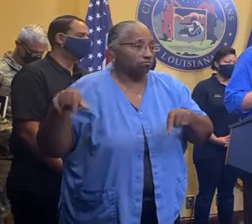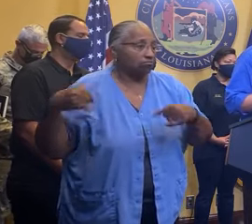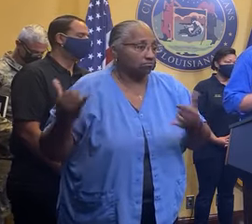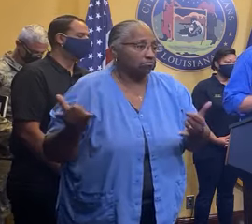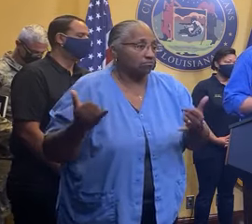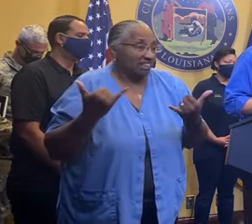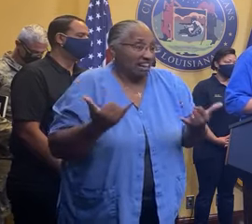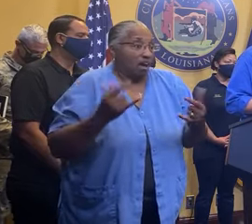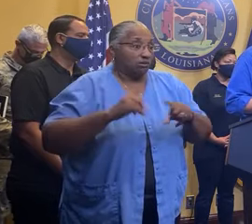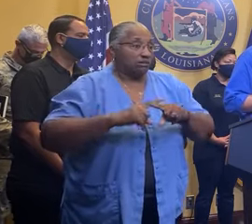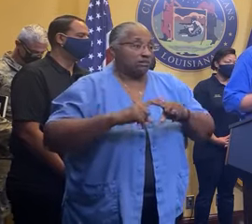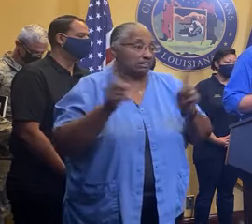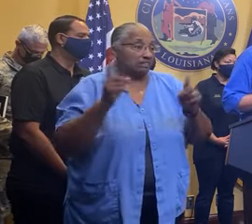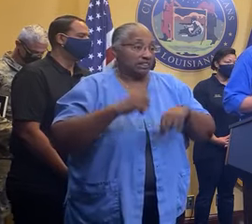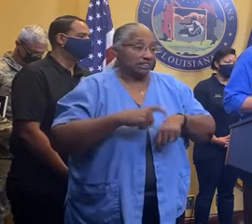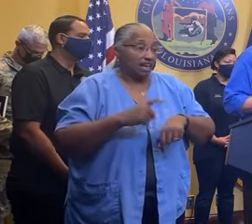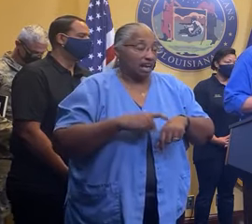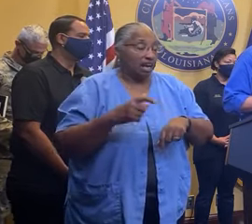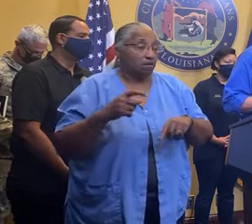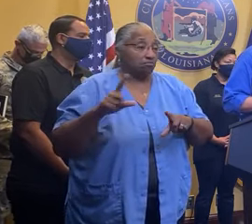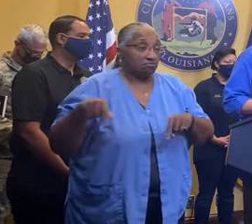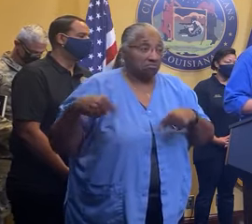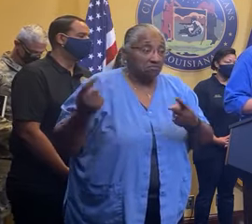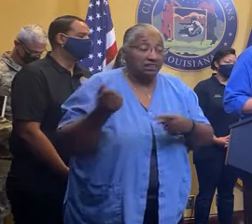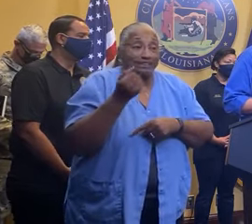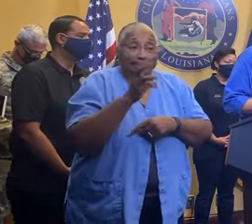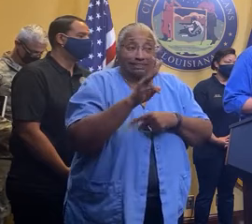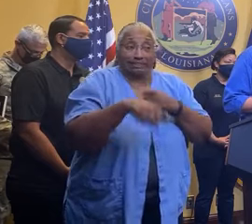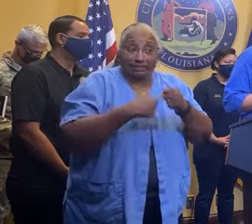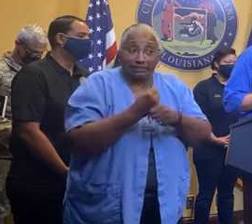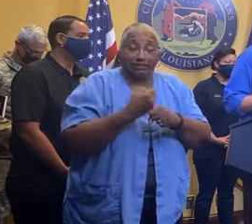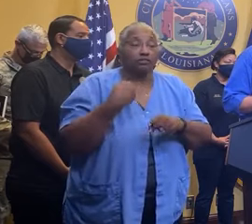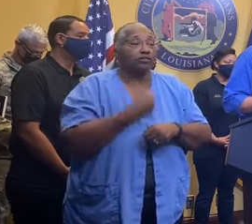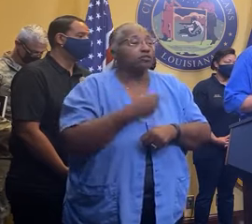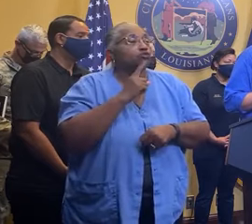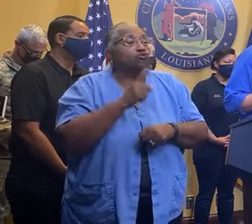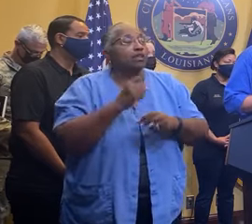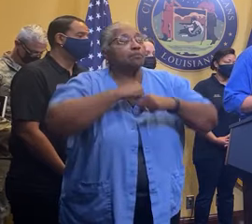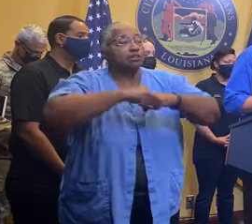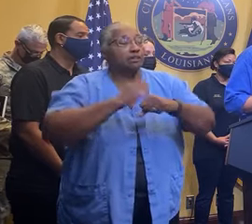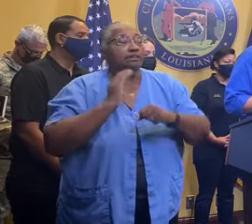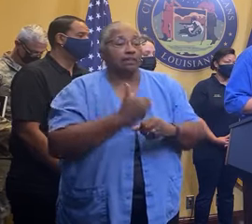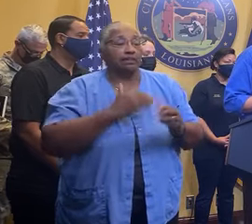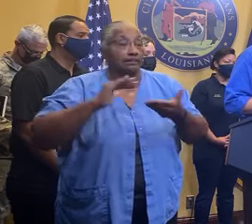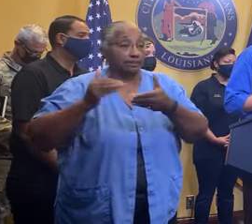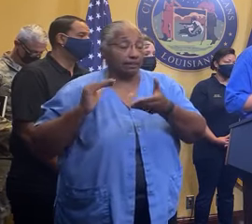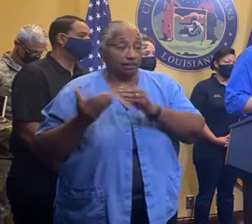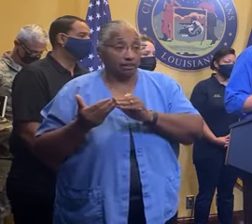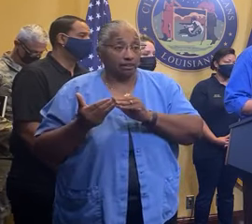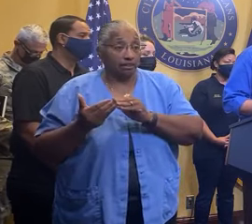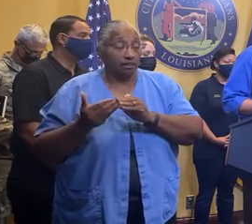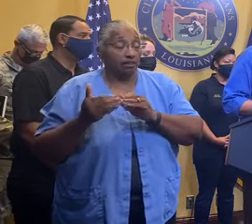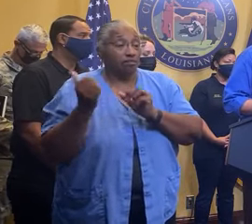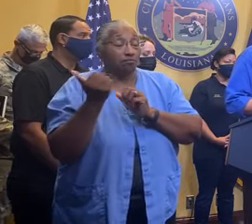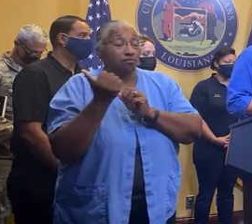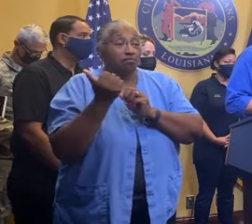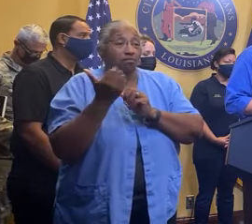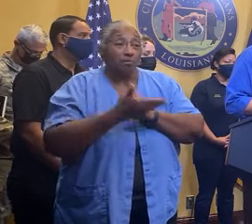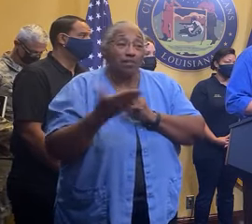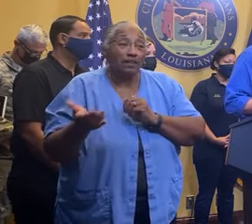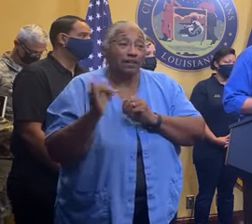It's a different time, it's a different place, and we've had 16 years to really protect our city from what occurred